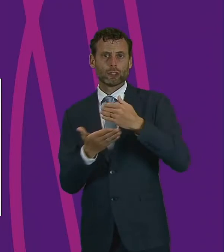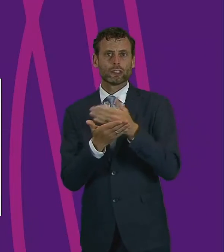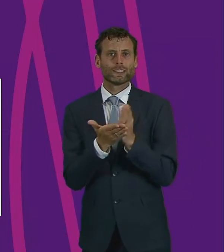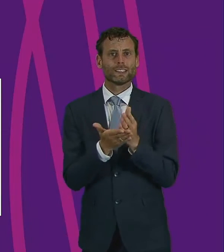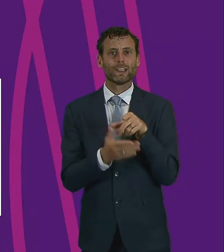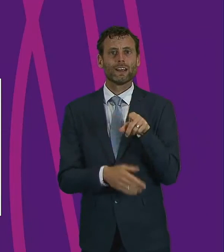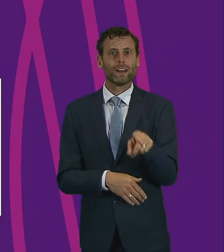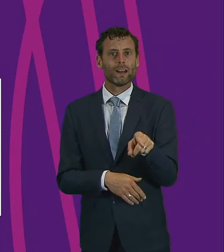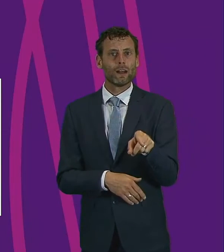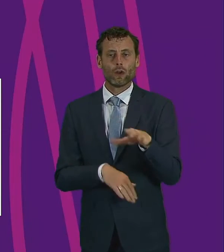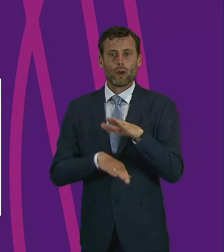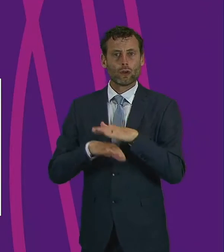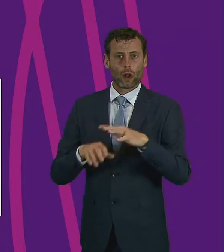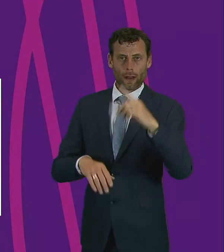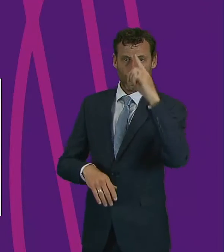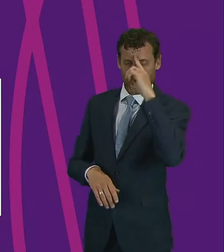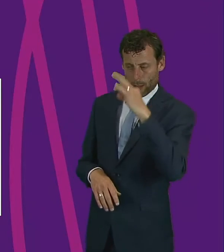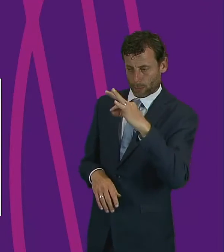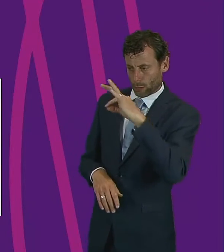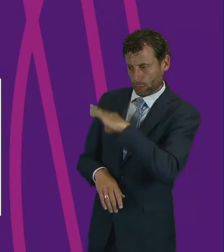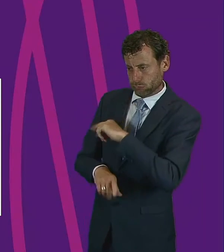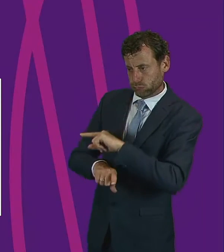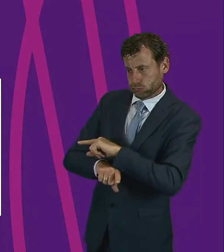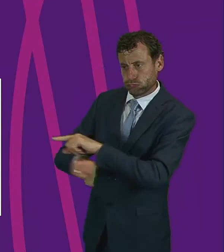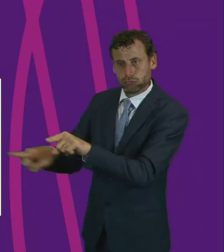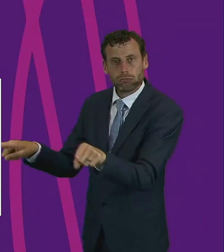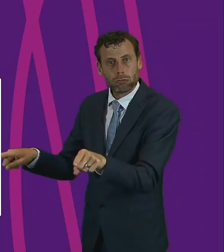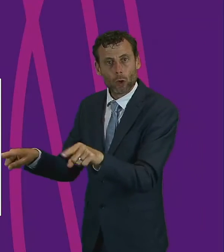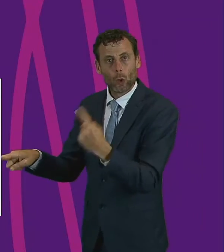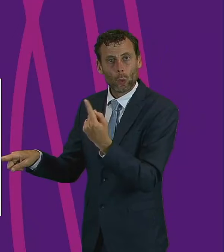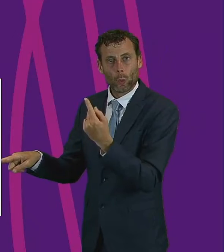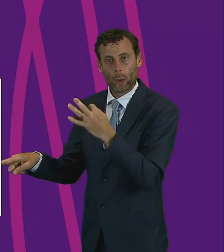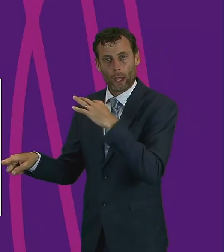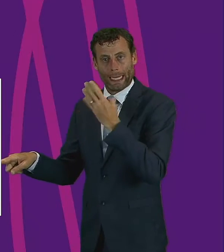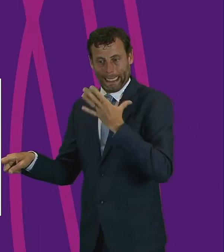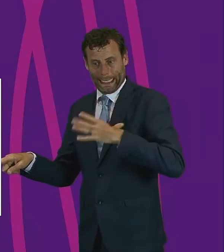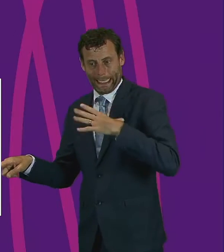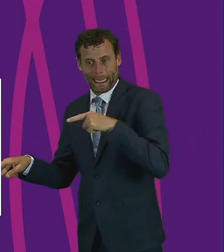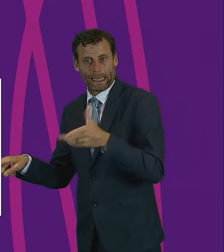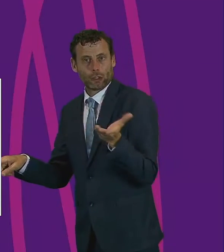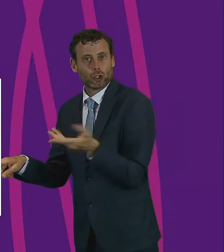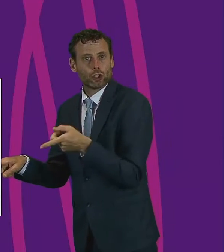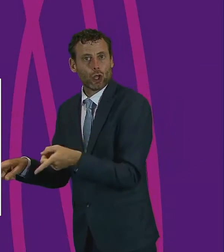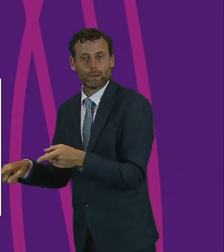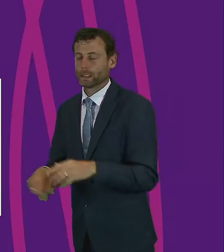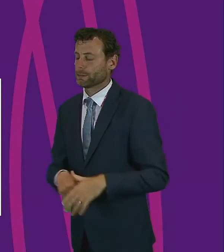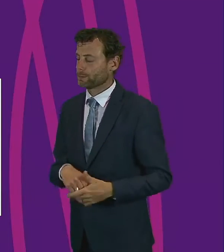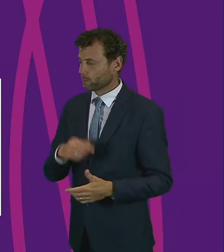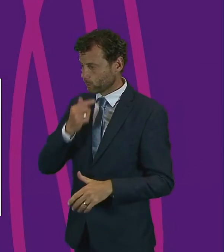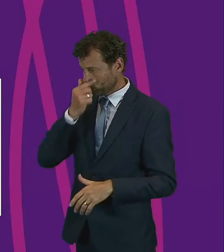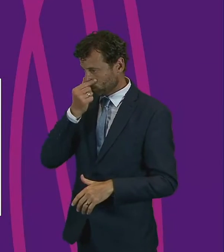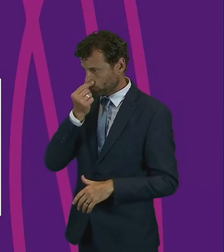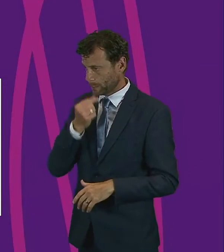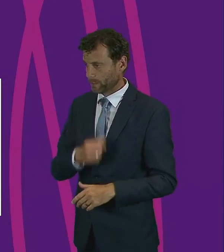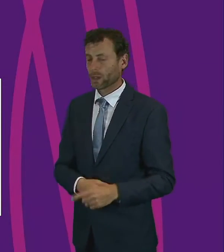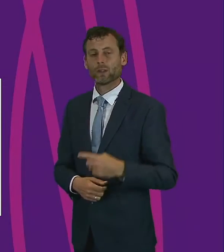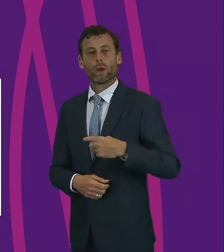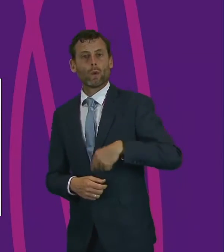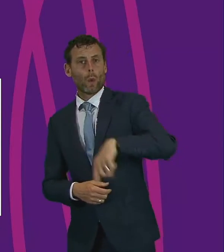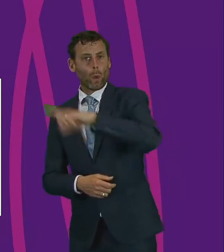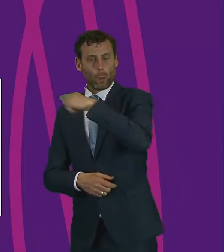maximisation. Even more than ever, it is important that we take our experiences from our constituencies during